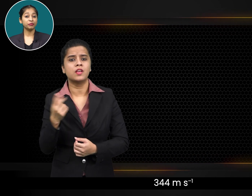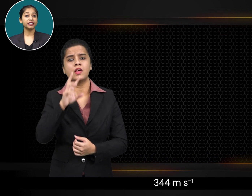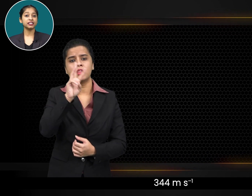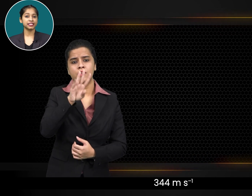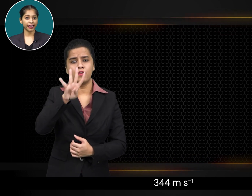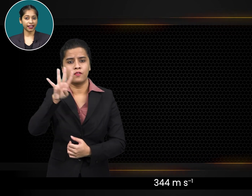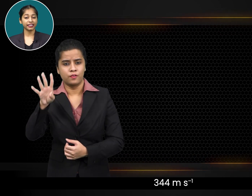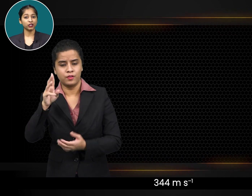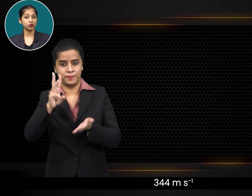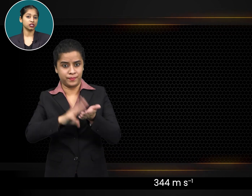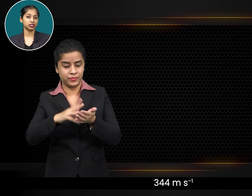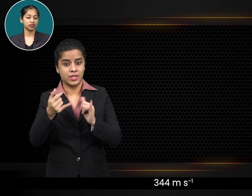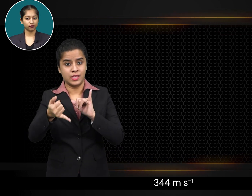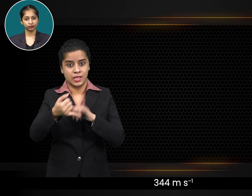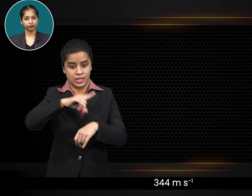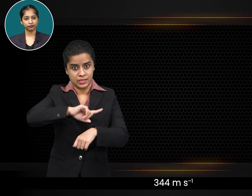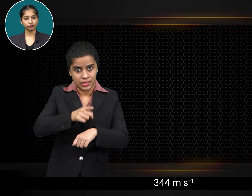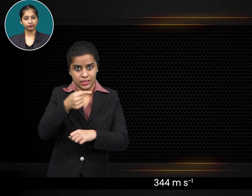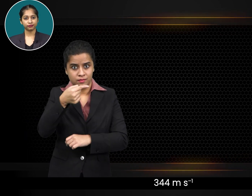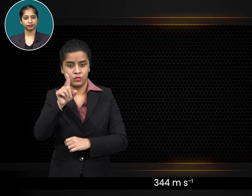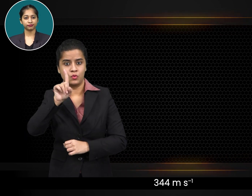344 meters second inverse,